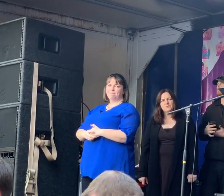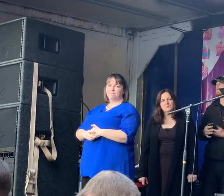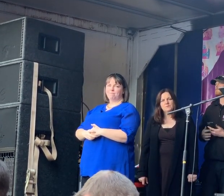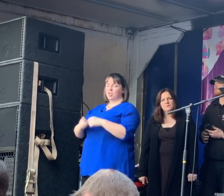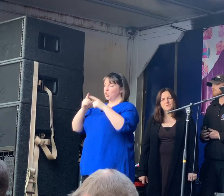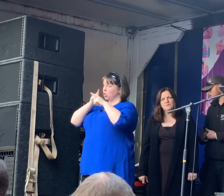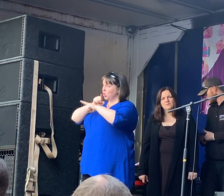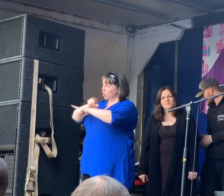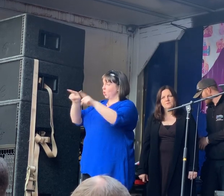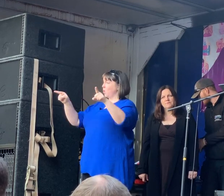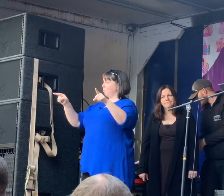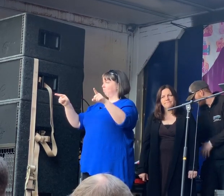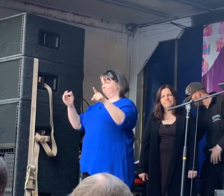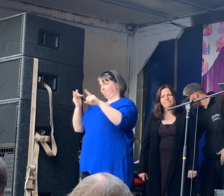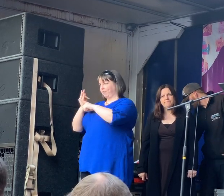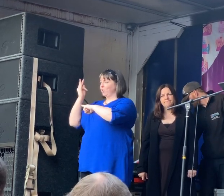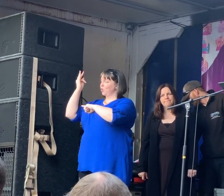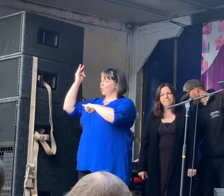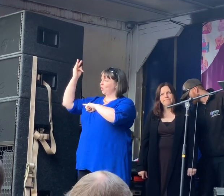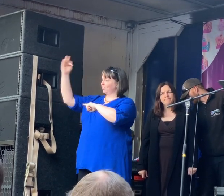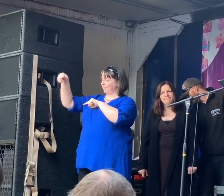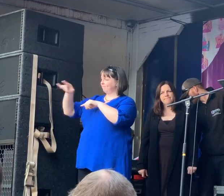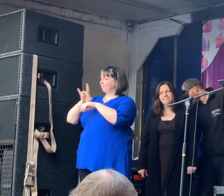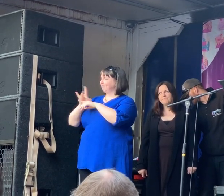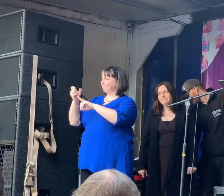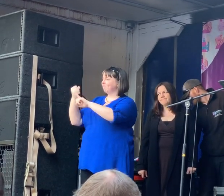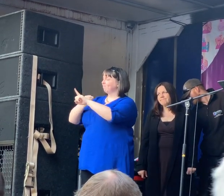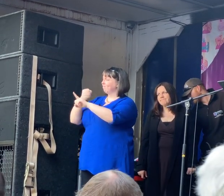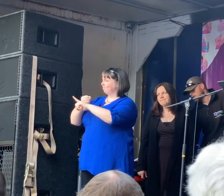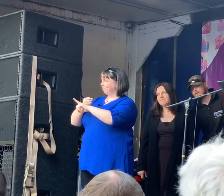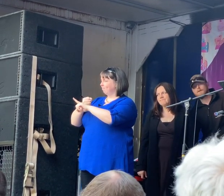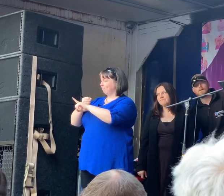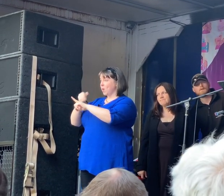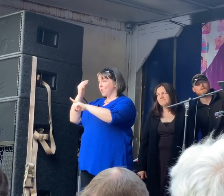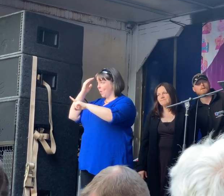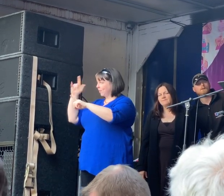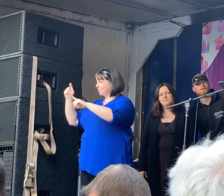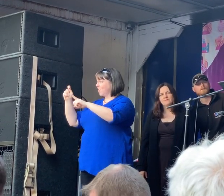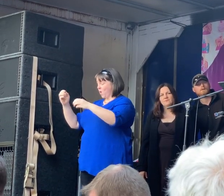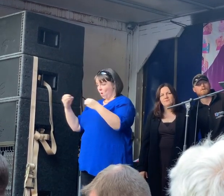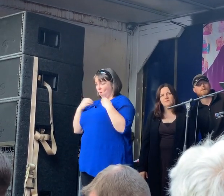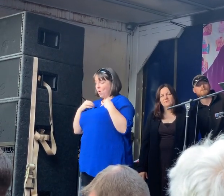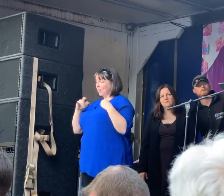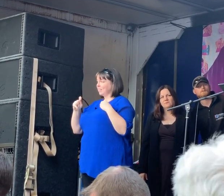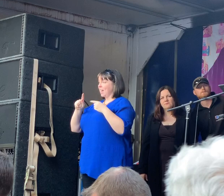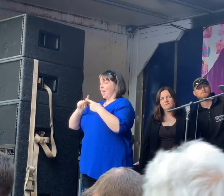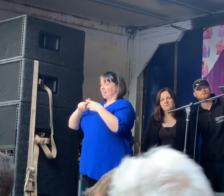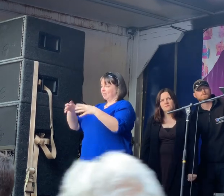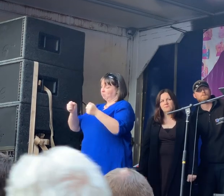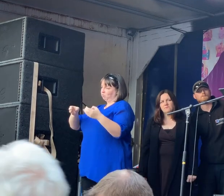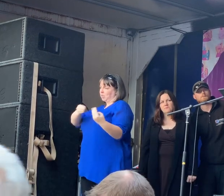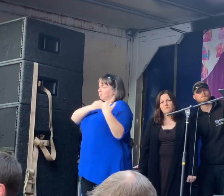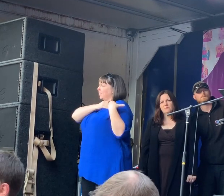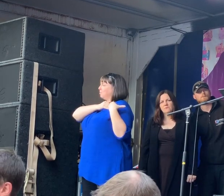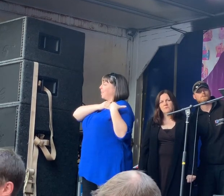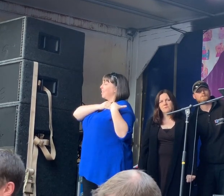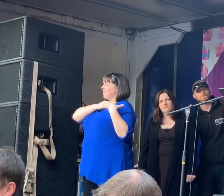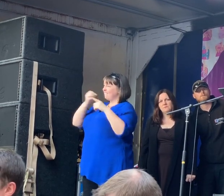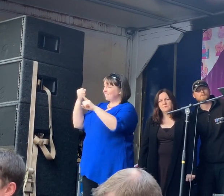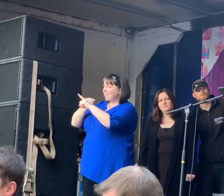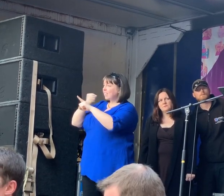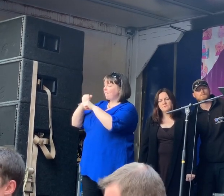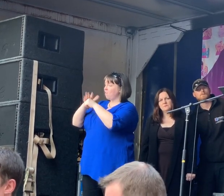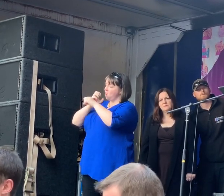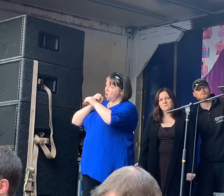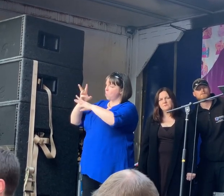You are the future of this movement. Know it, own it, but take responsibility for it. Fight for all the